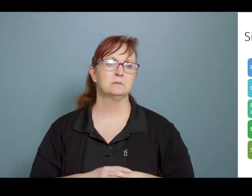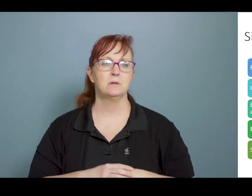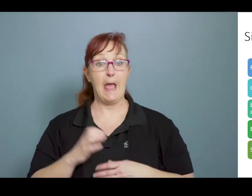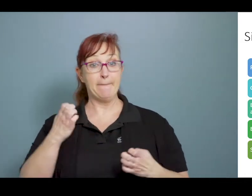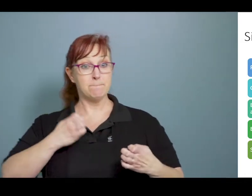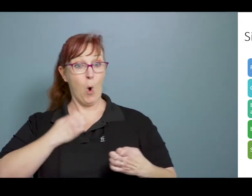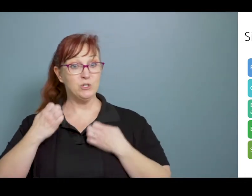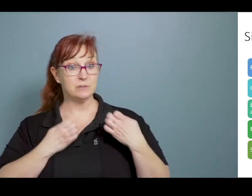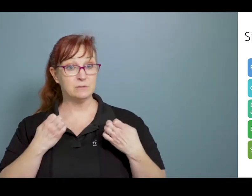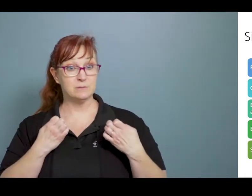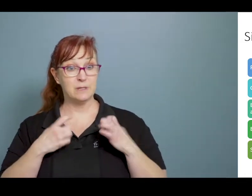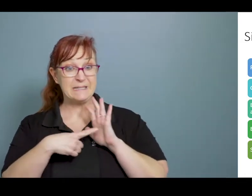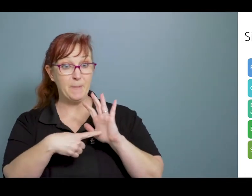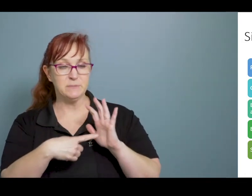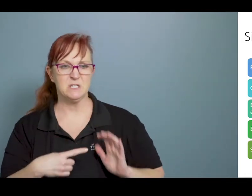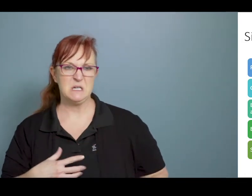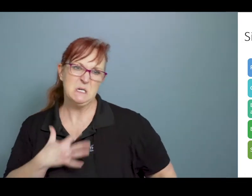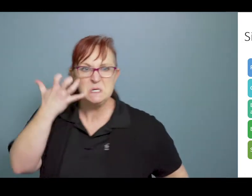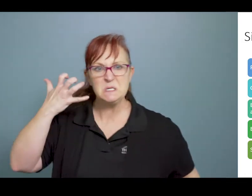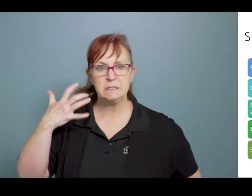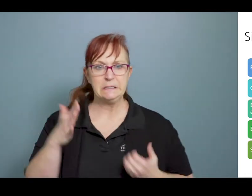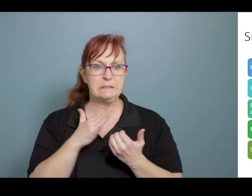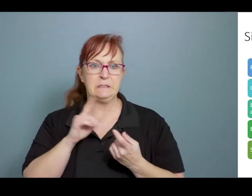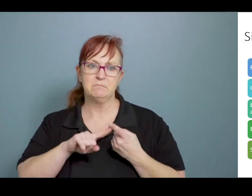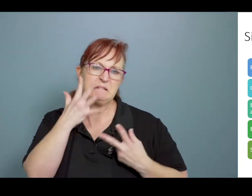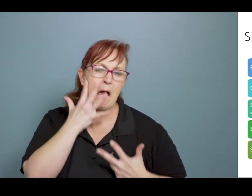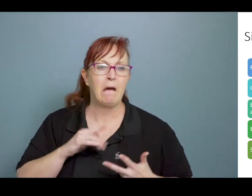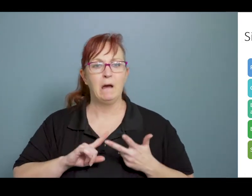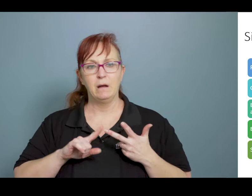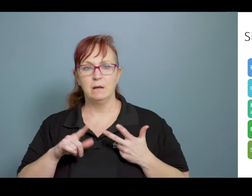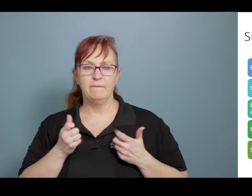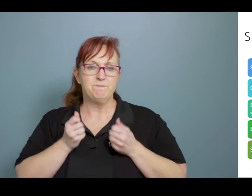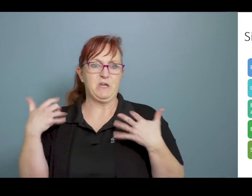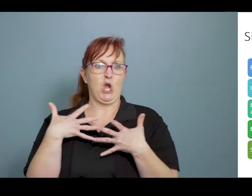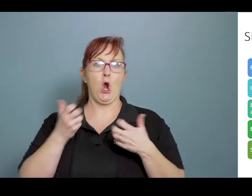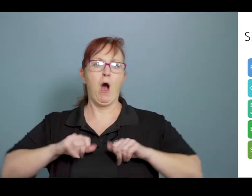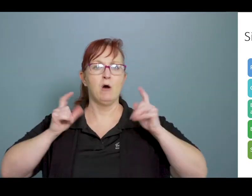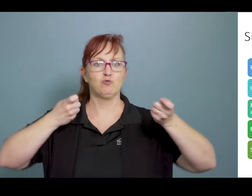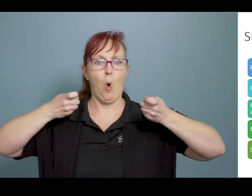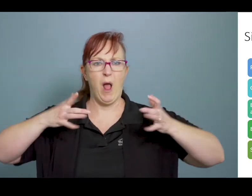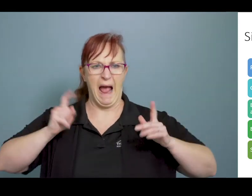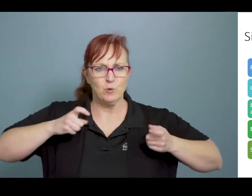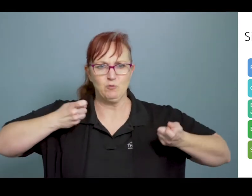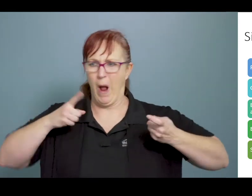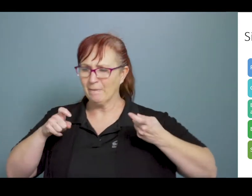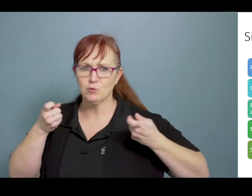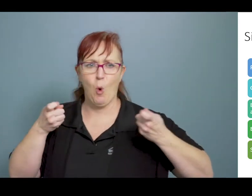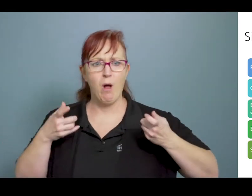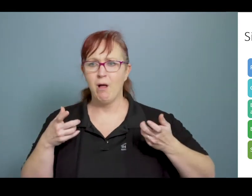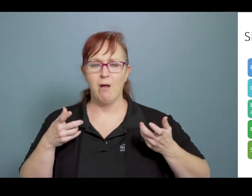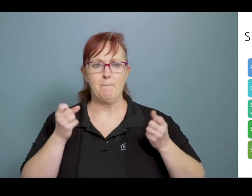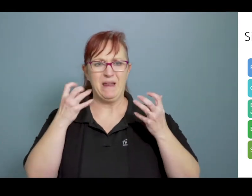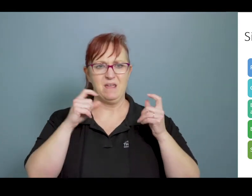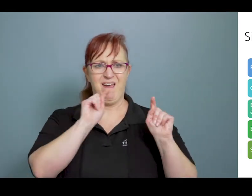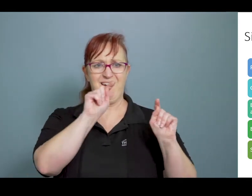distress, irritability, anger, sadness, fear of losing control, attempts to maintain control. Often when there's so many things